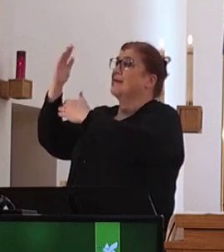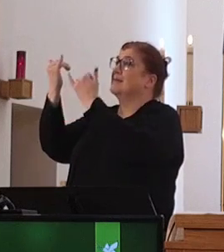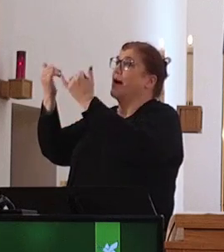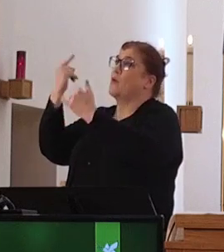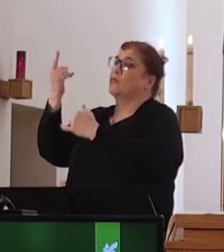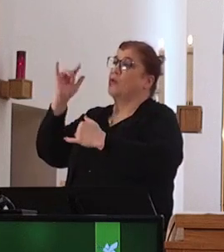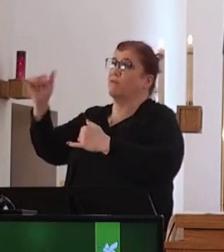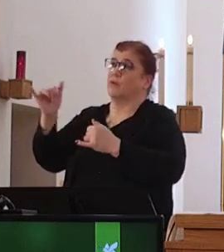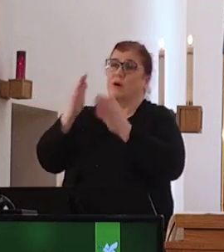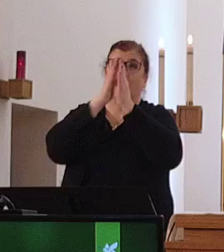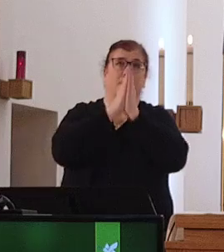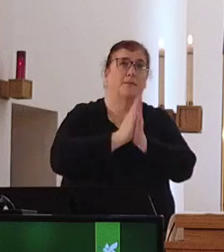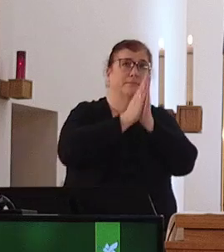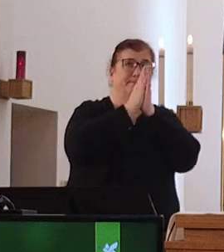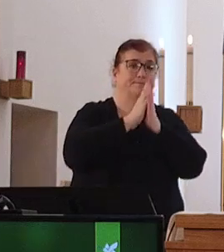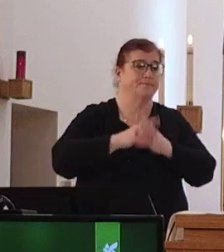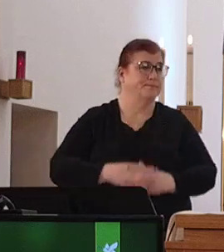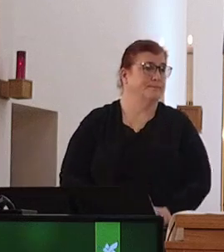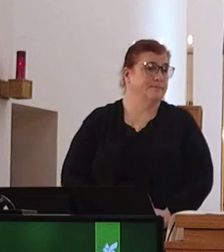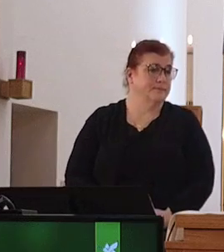forever. Amen.